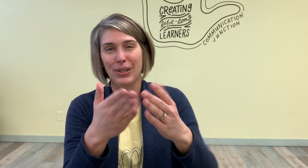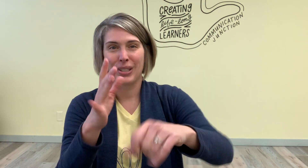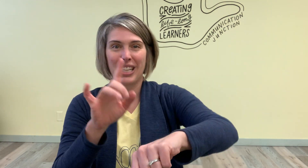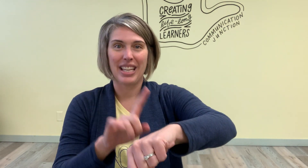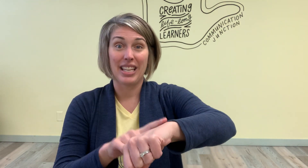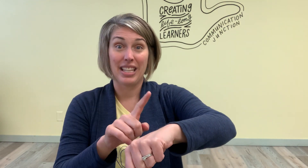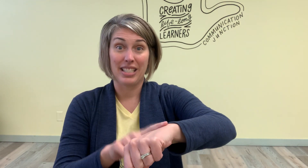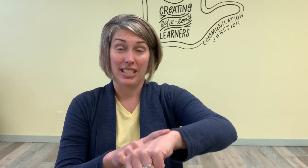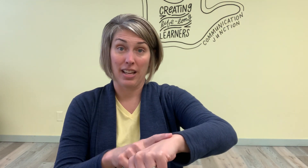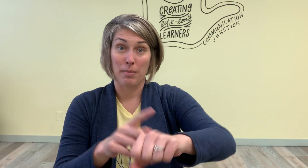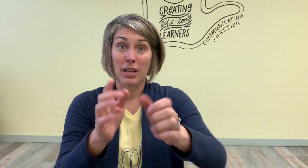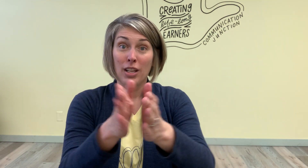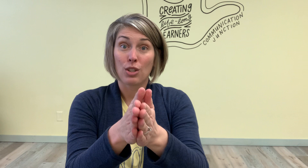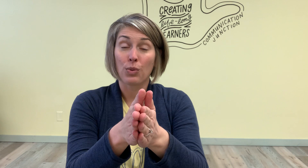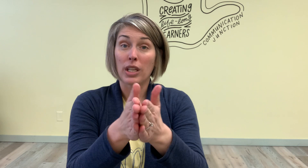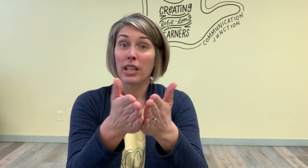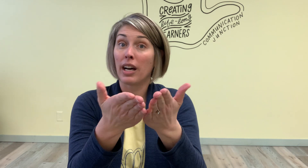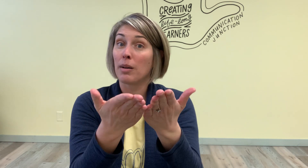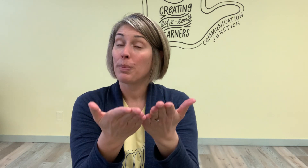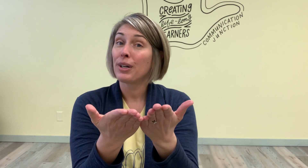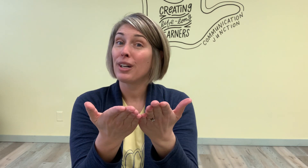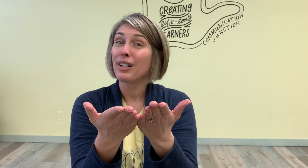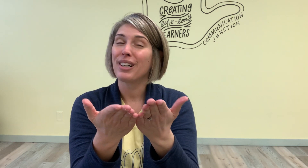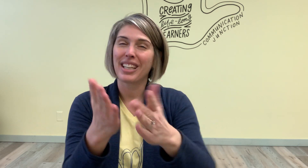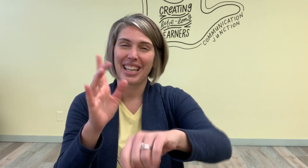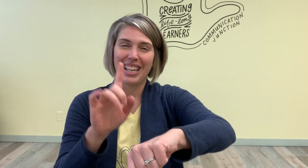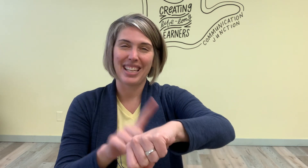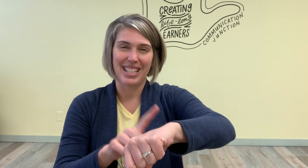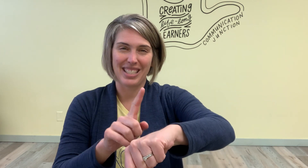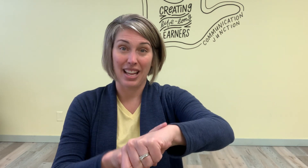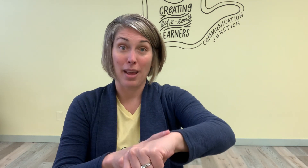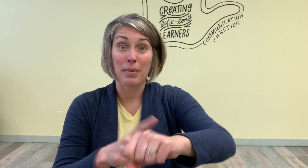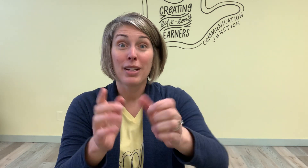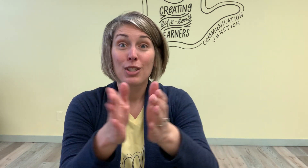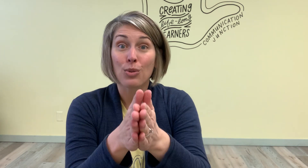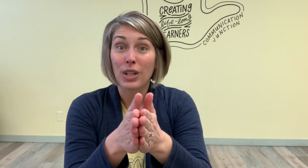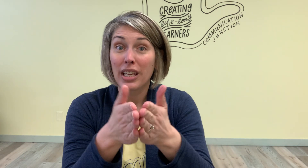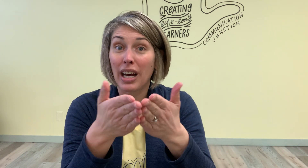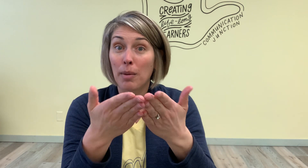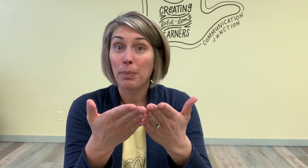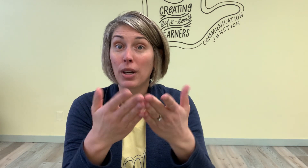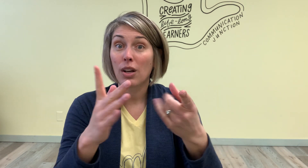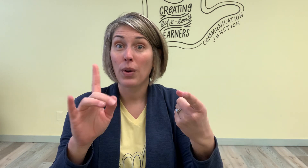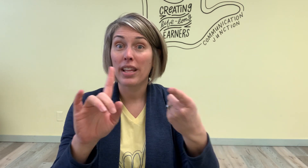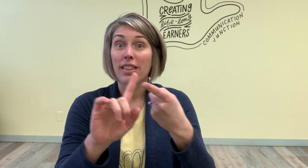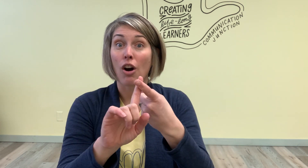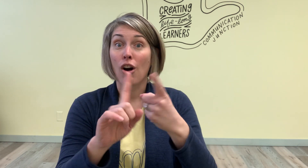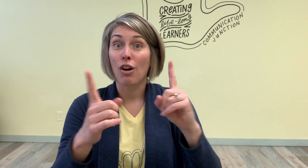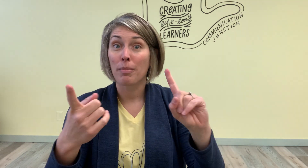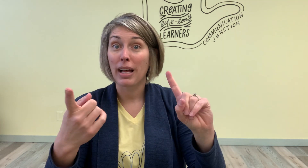book. It is time to read a book. It is time to read a book with all